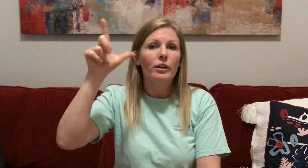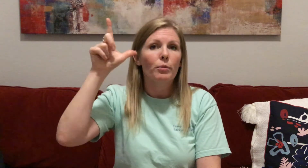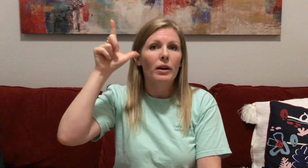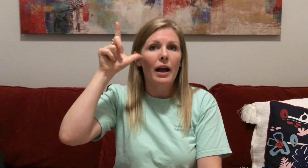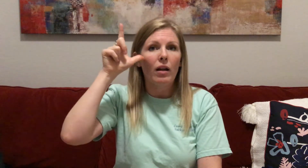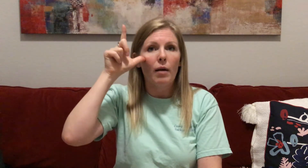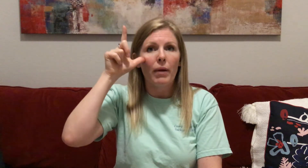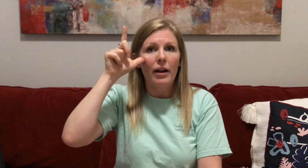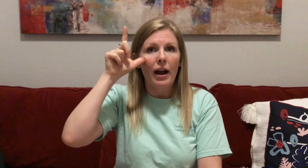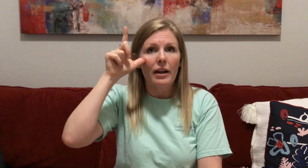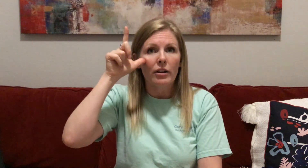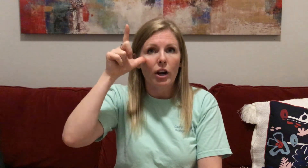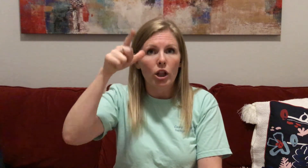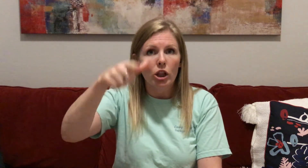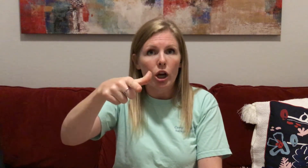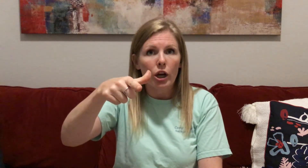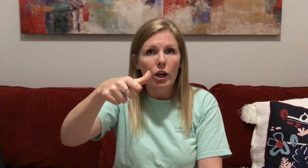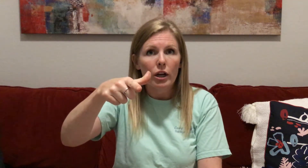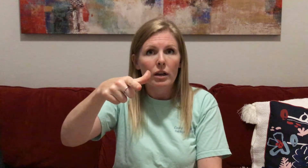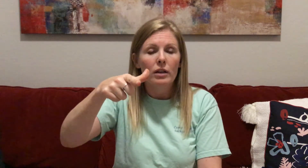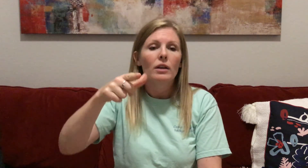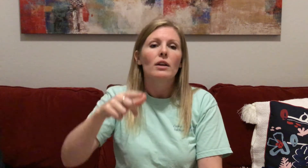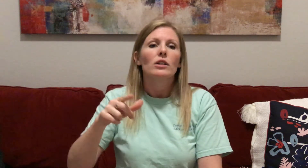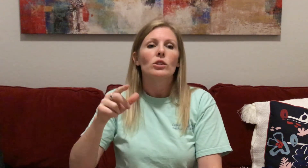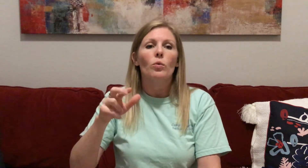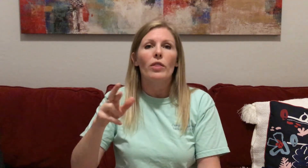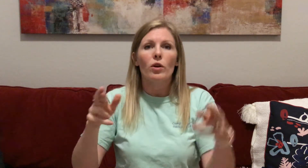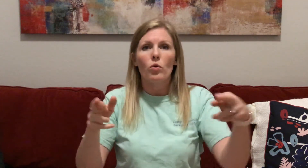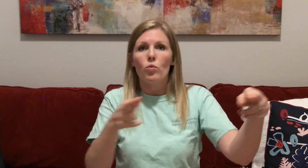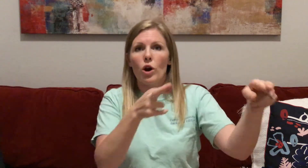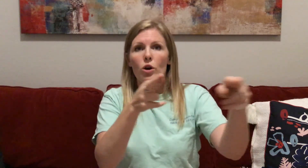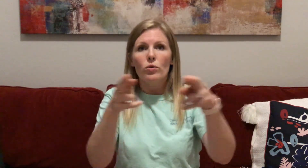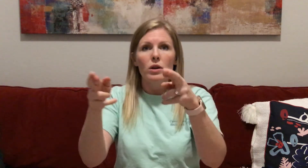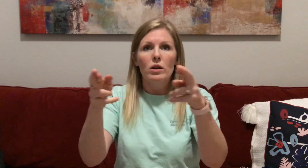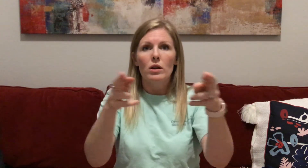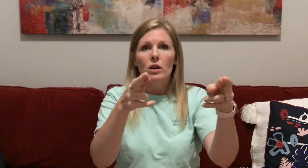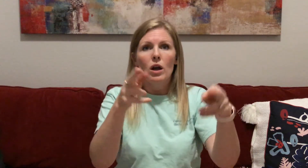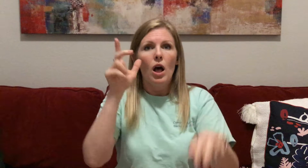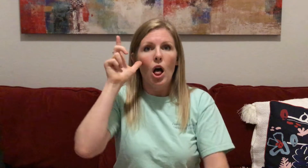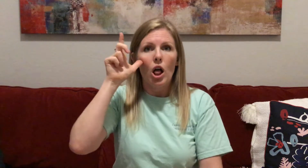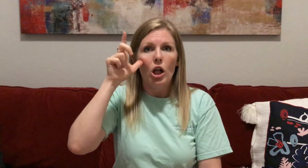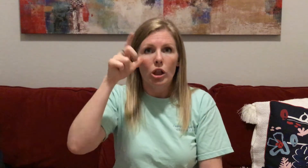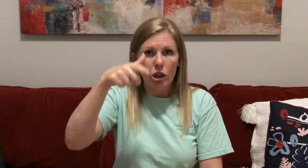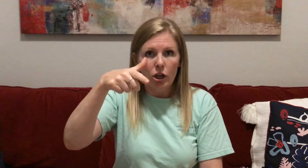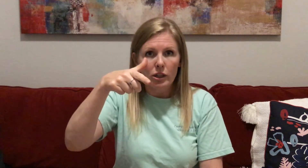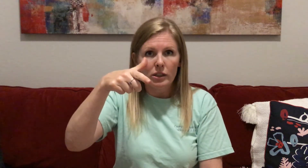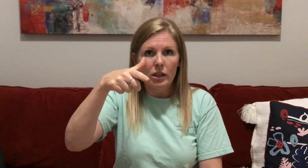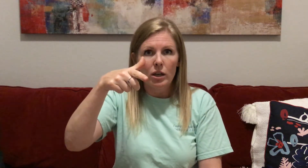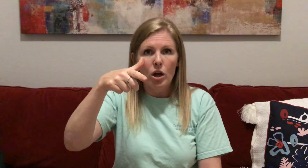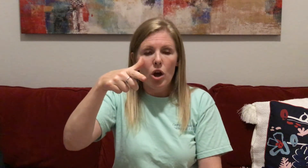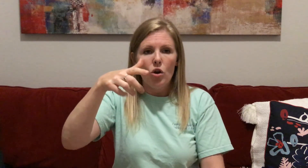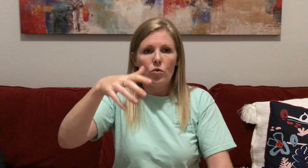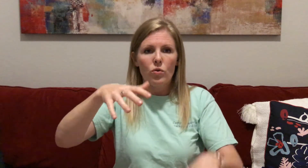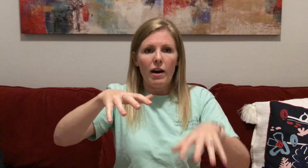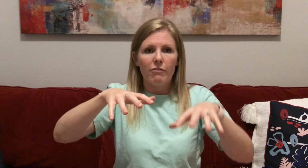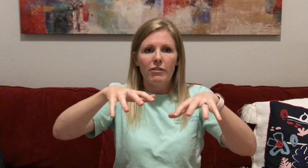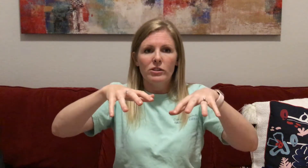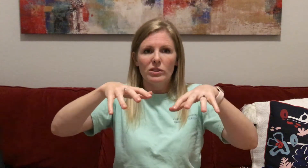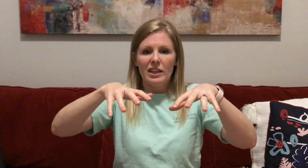put an L up by your eye, and you're going to look. So when the road looks rough, so it's like you have